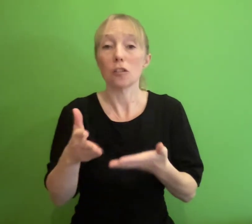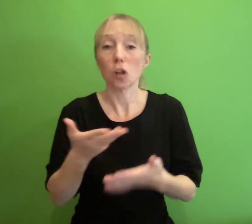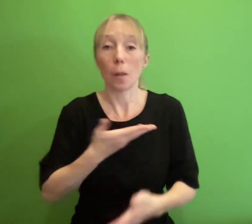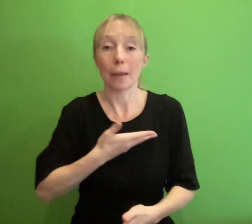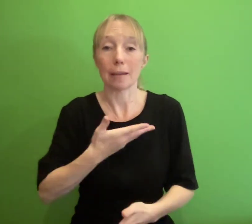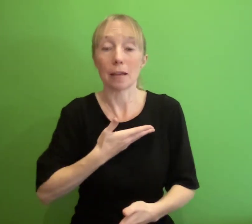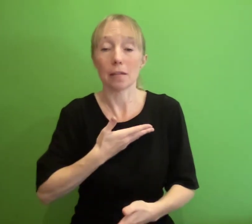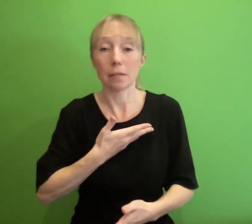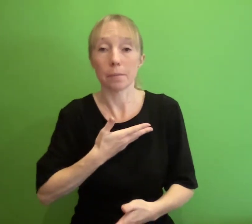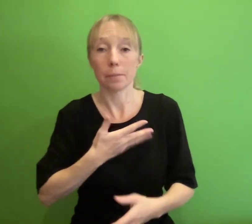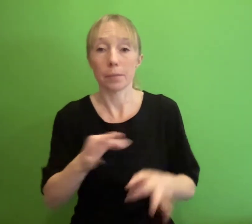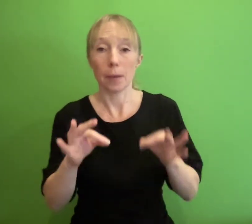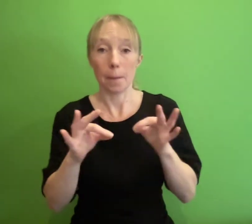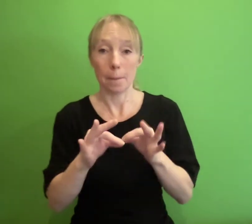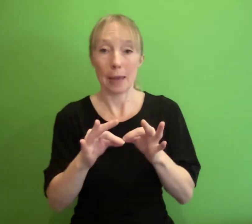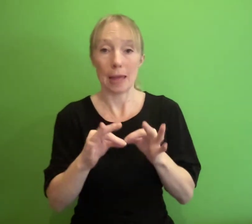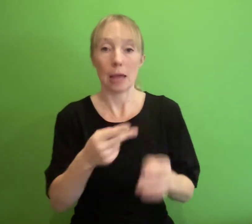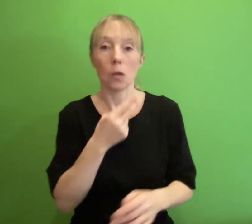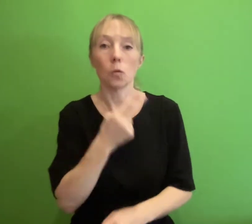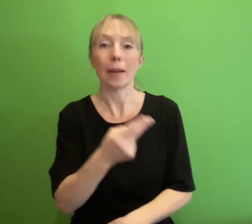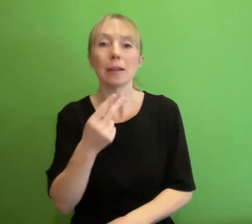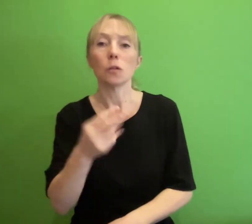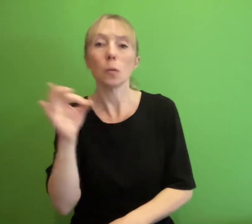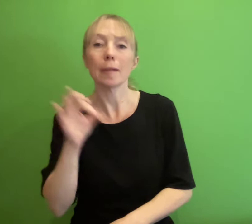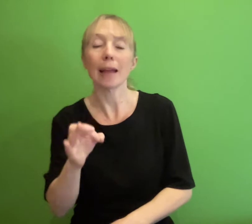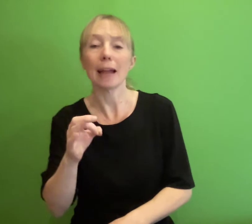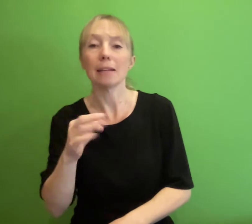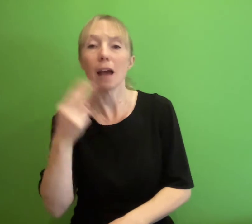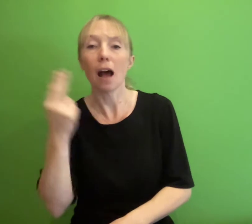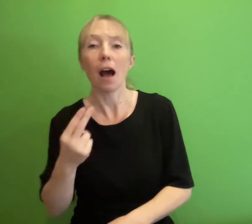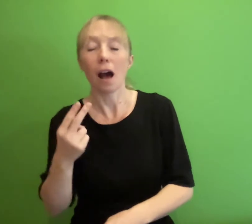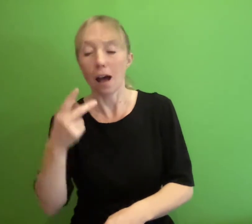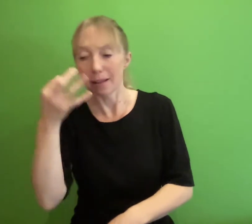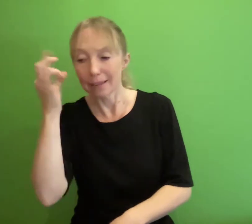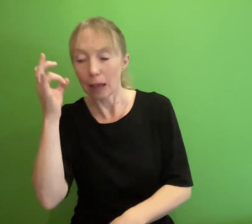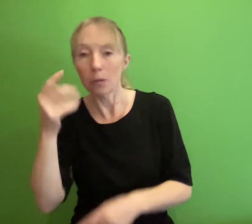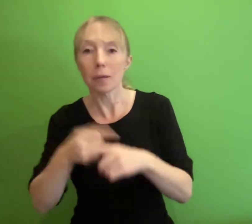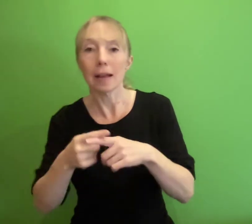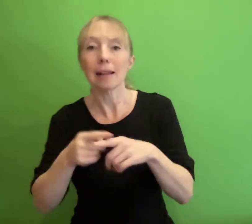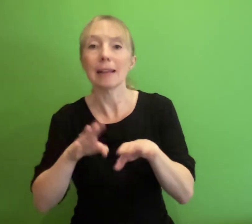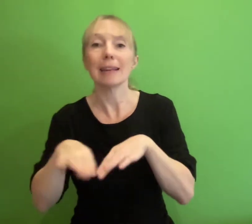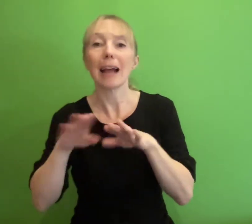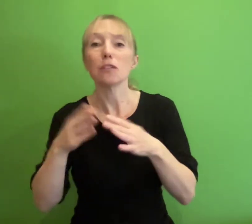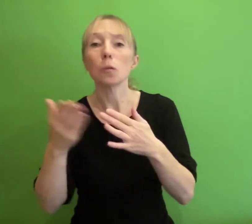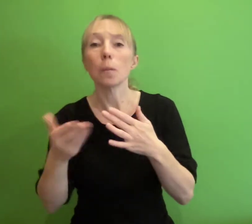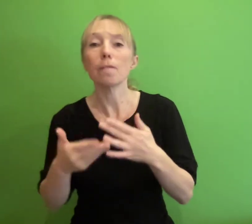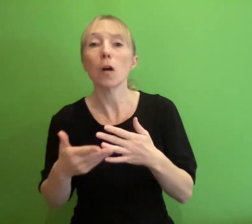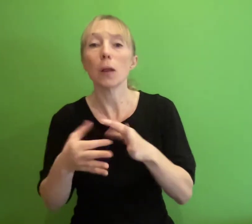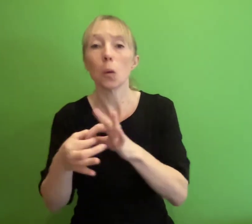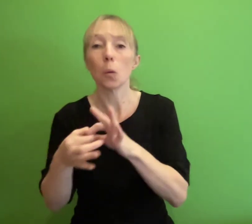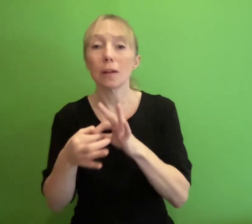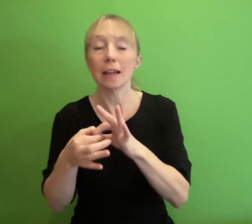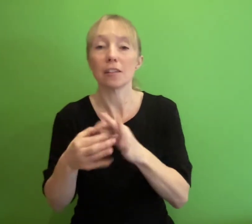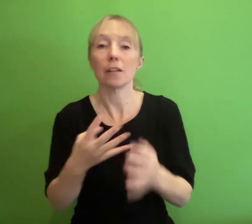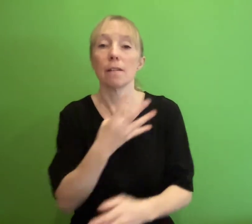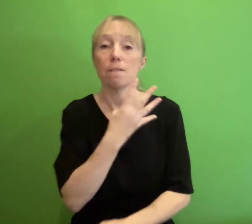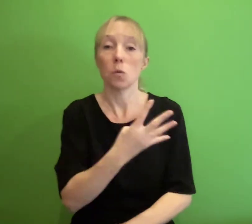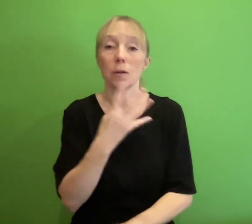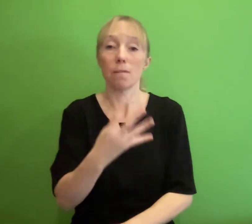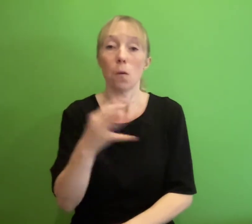B. 22% Arts Council England national portfolio organisations, and 44% were in the